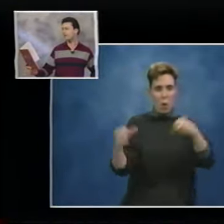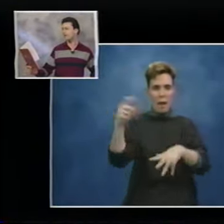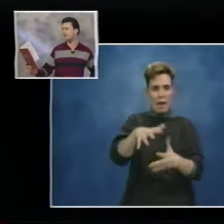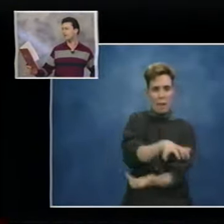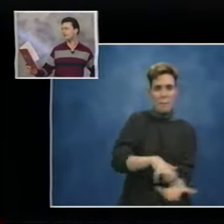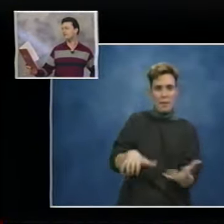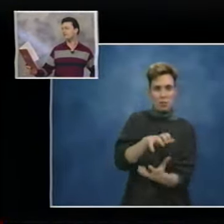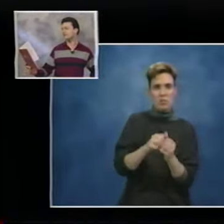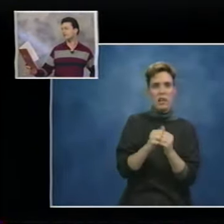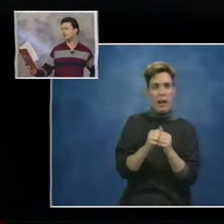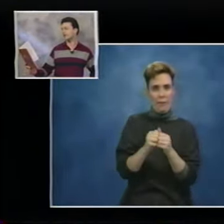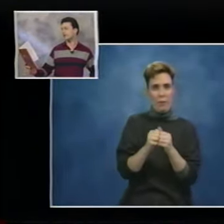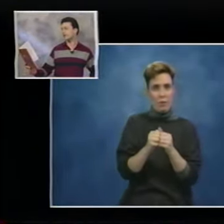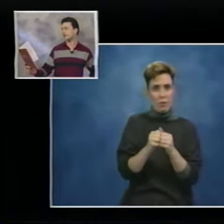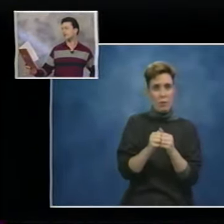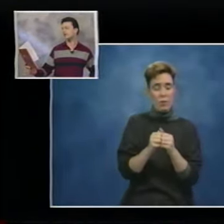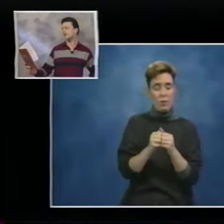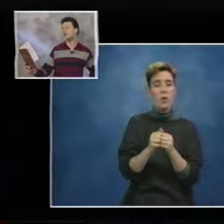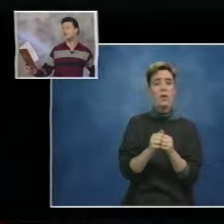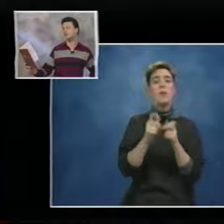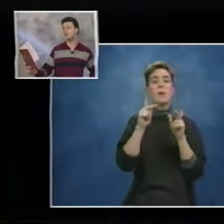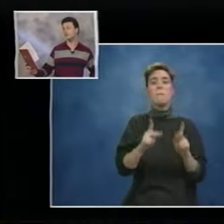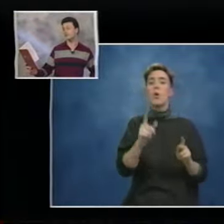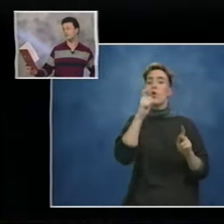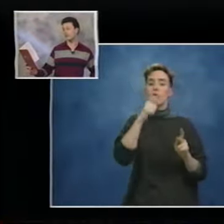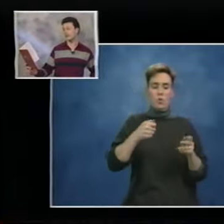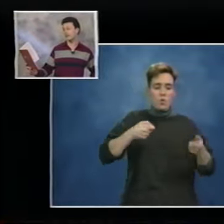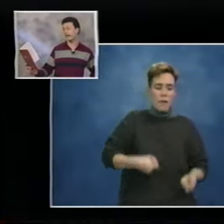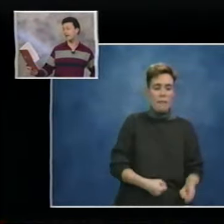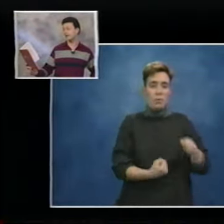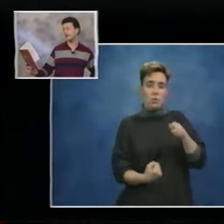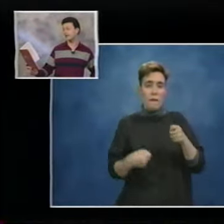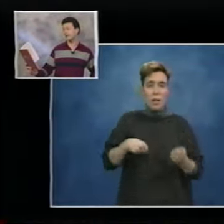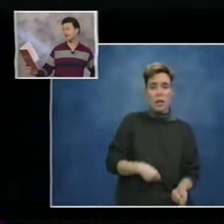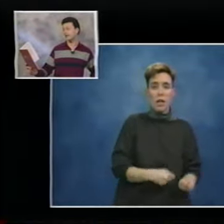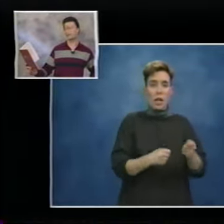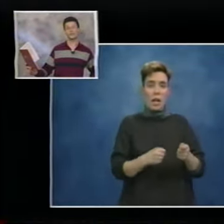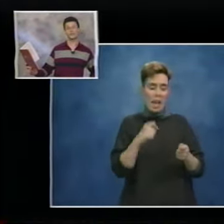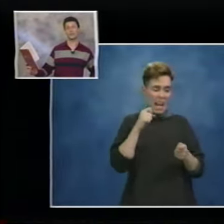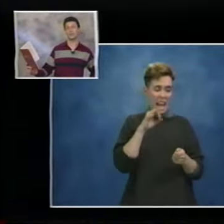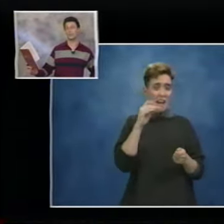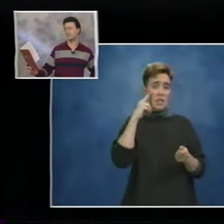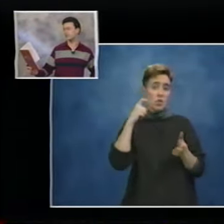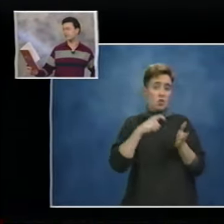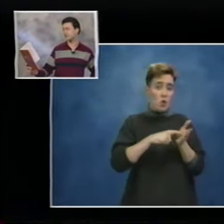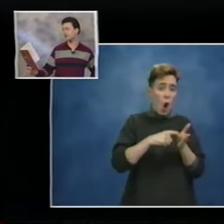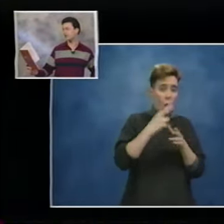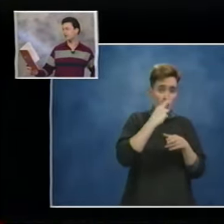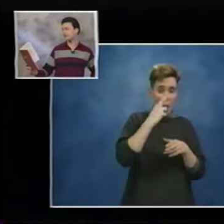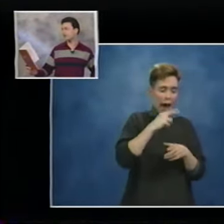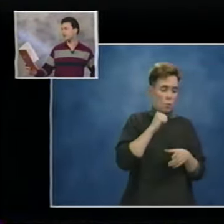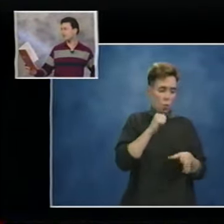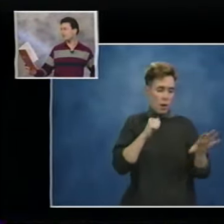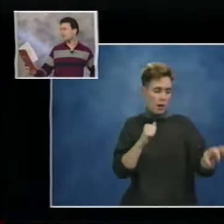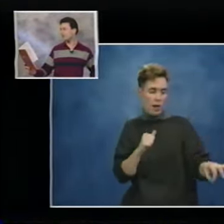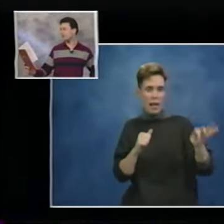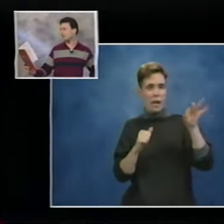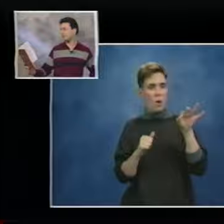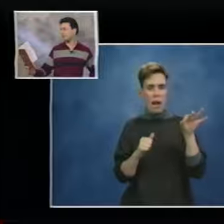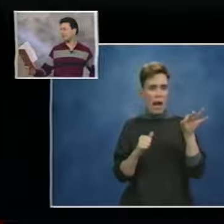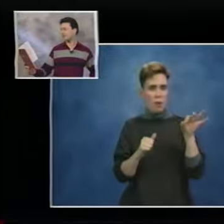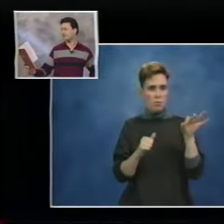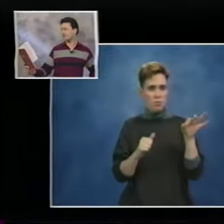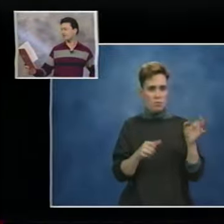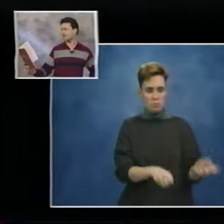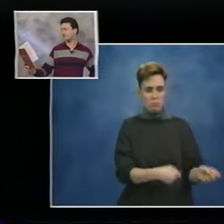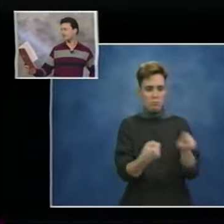The man who did the shoveling would not trouble to lift out a rat, even when he saw one. There were things that